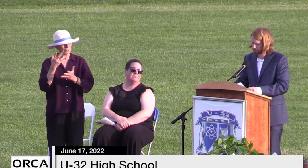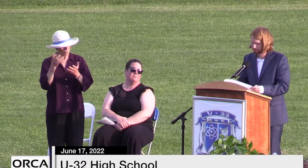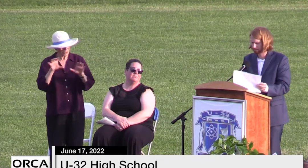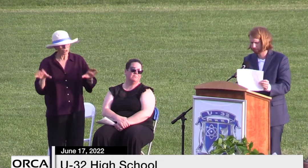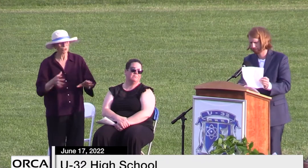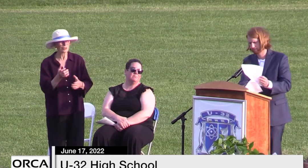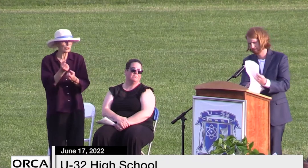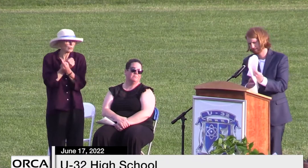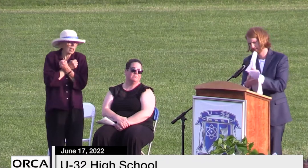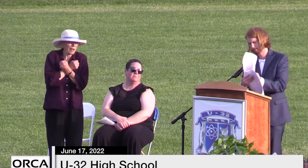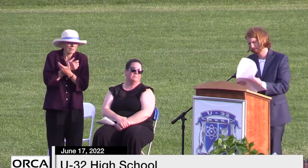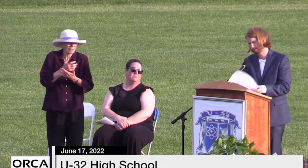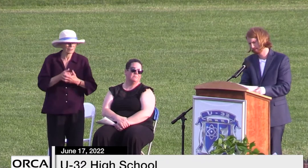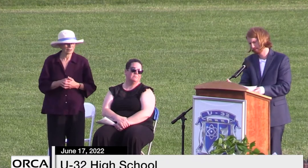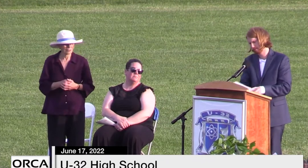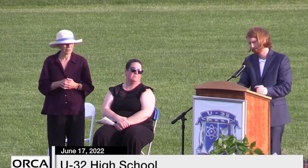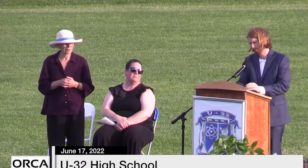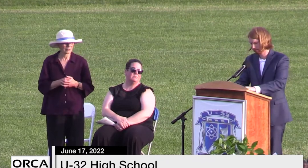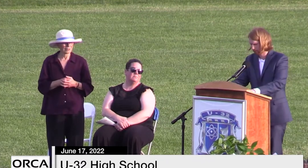love.